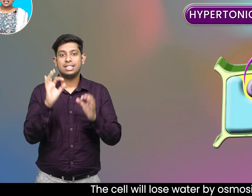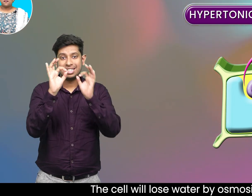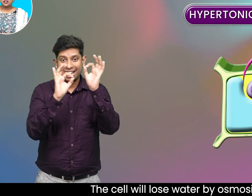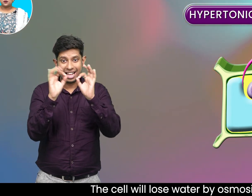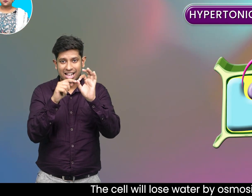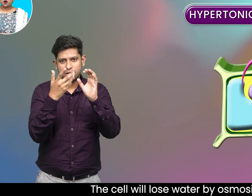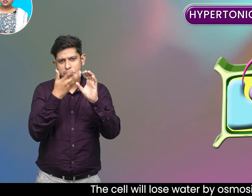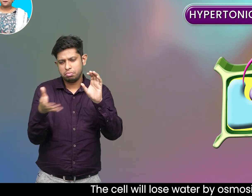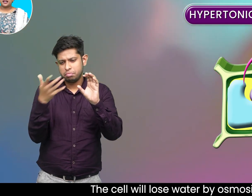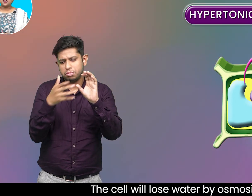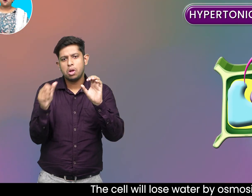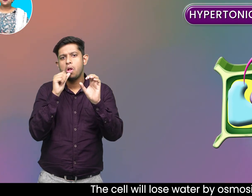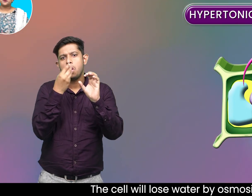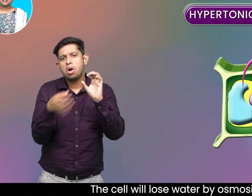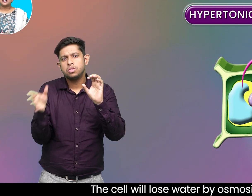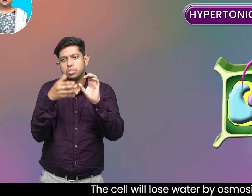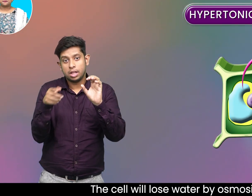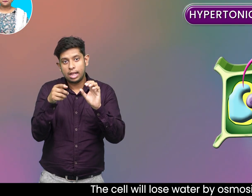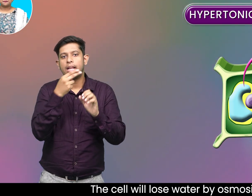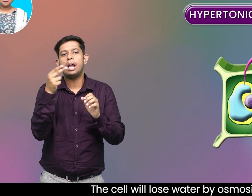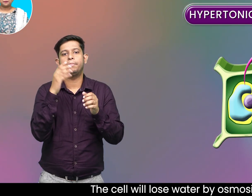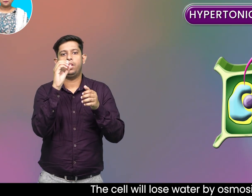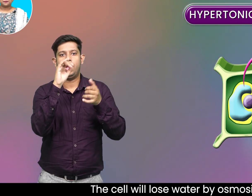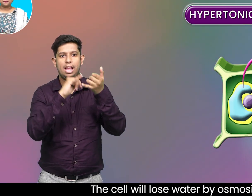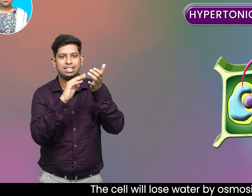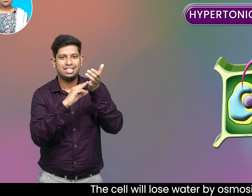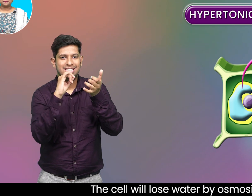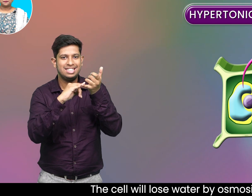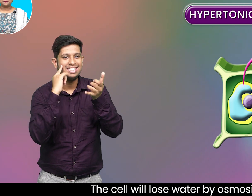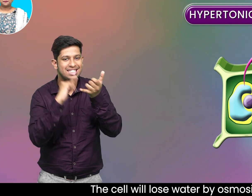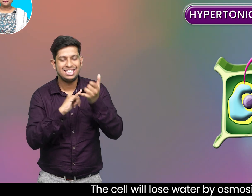The cell will lose water by osmosis.